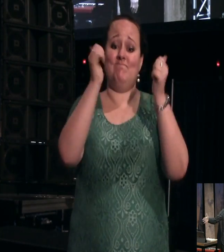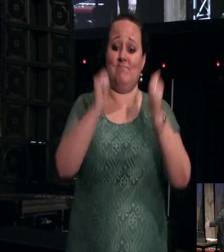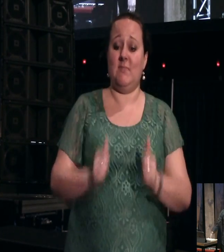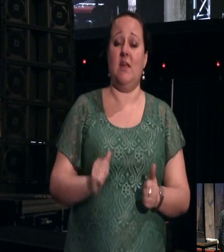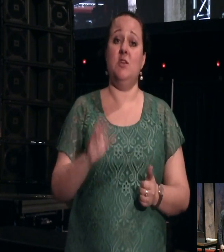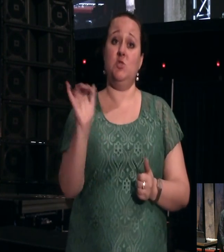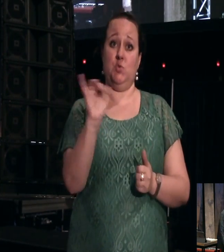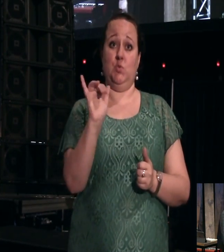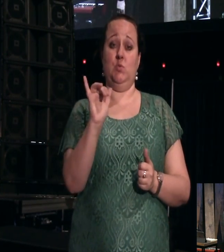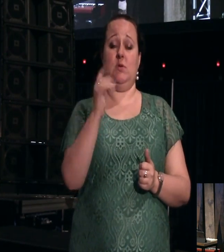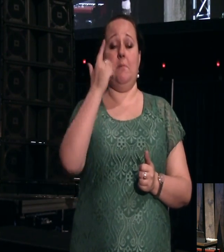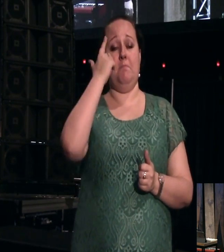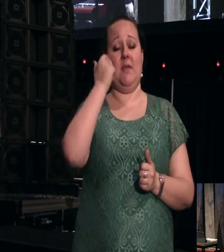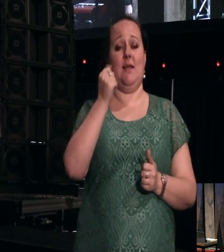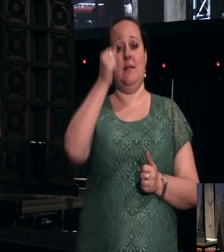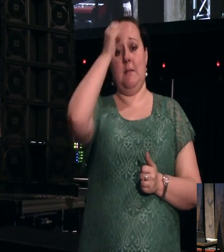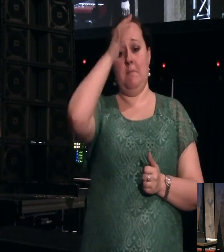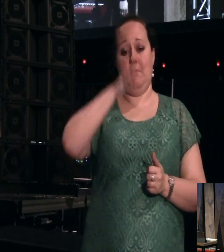desire fades.